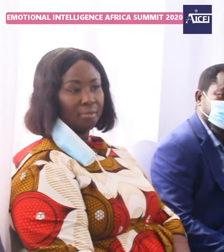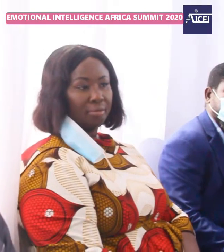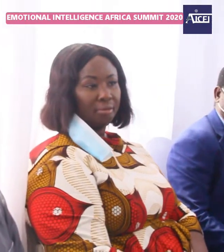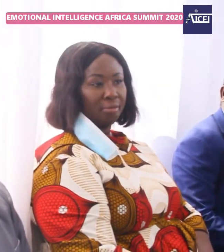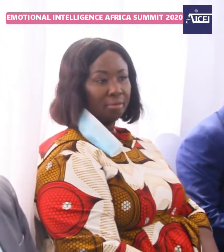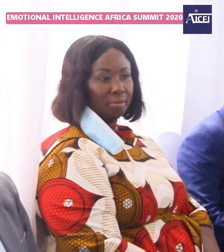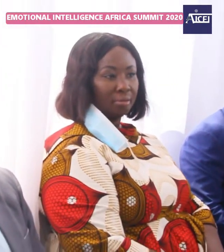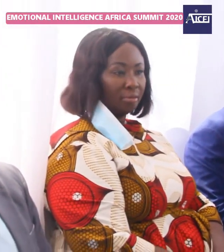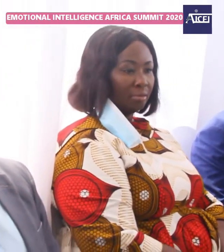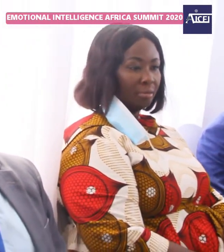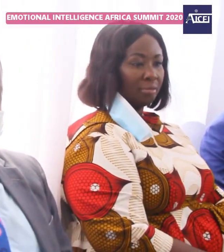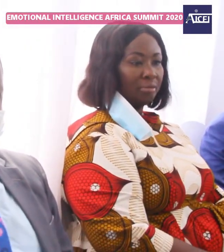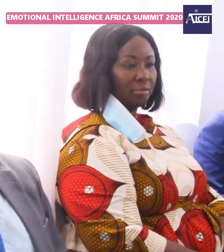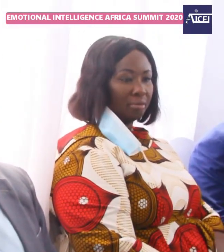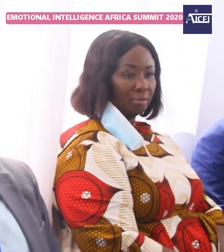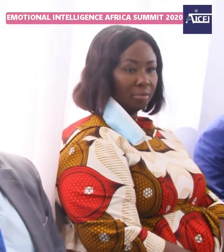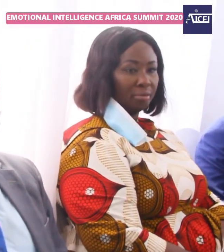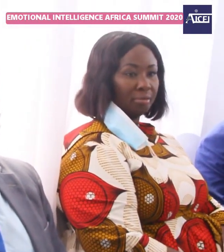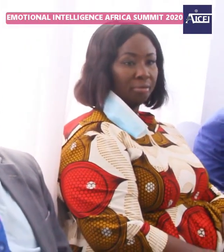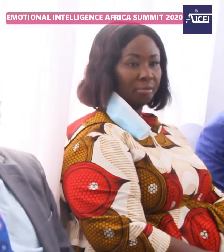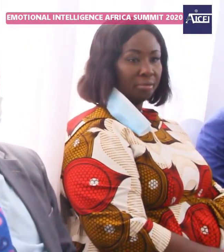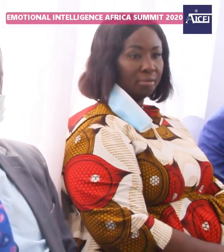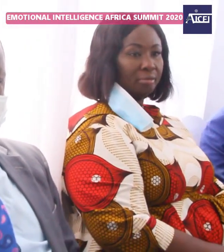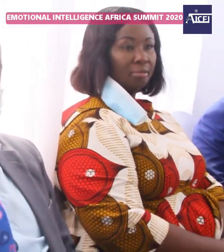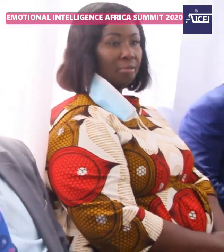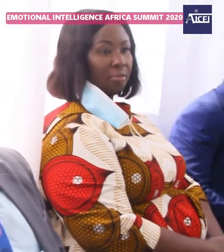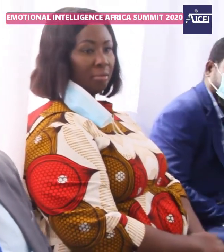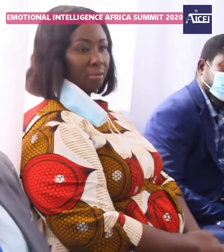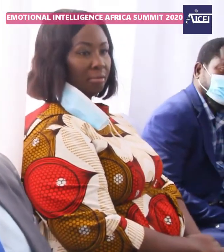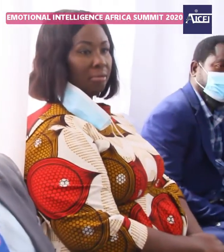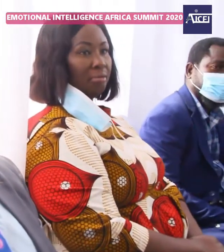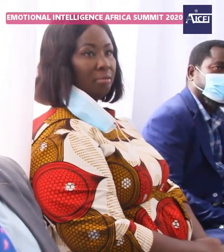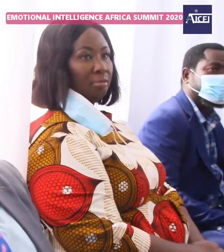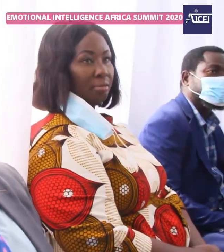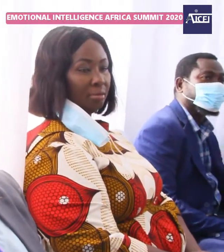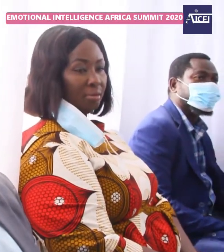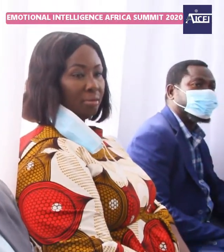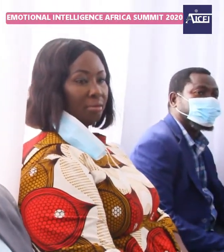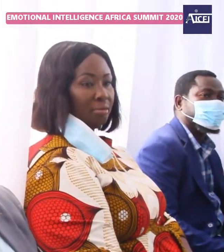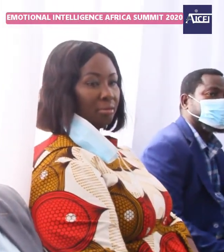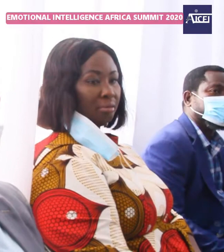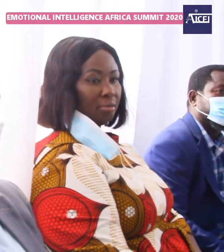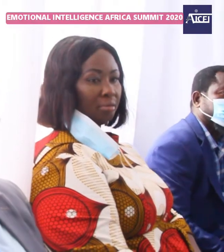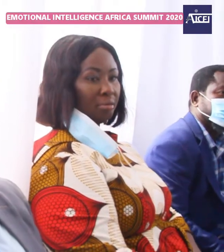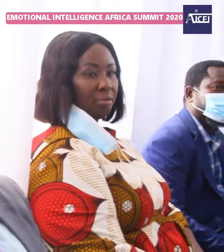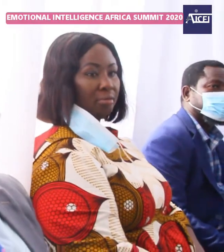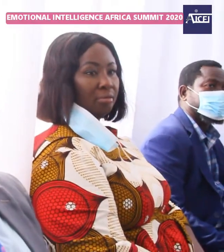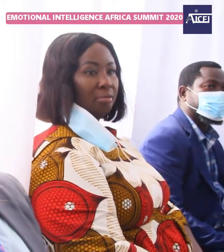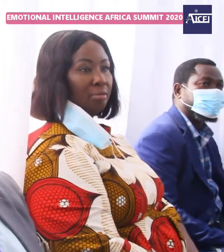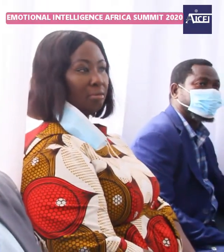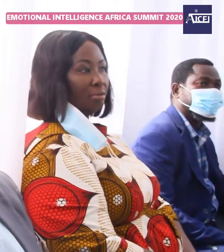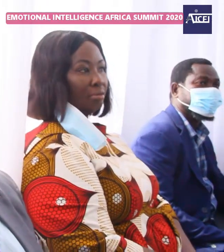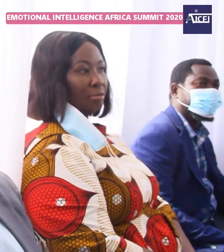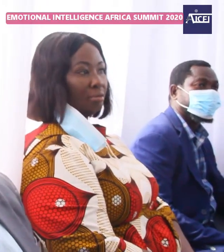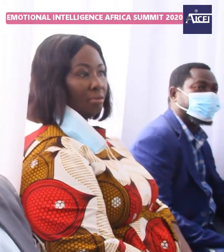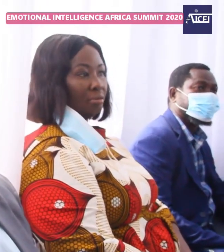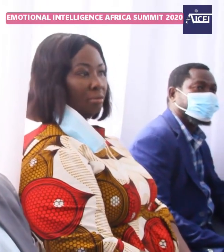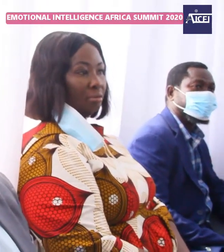It is a setting for incubation center for morals. How is the relationship between husband and